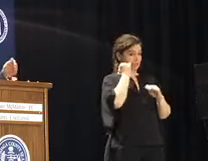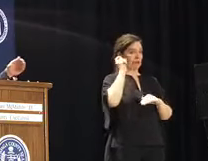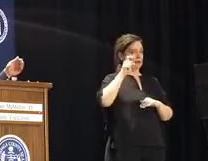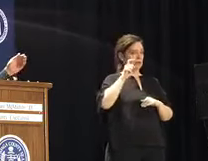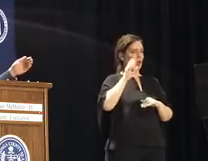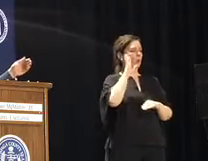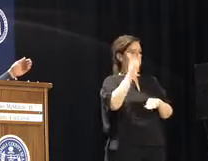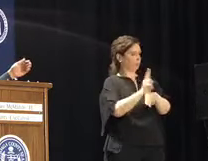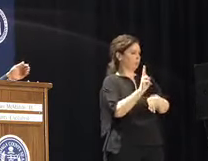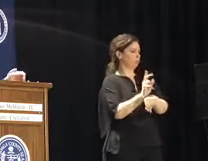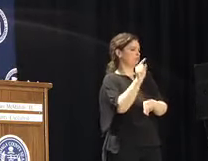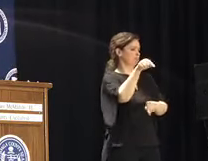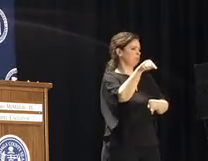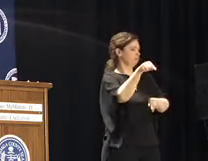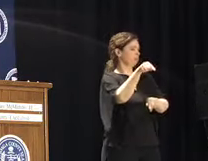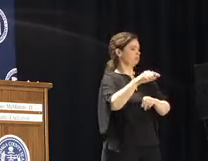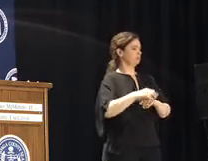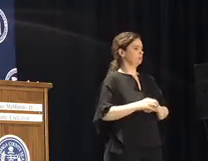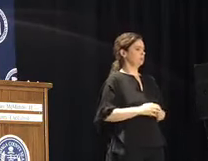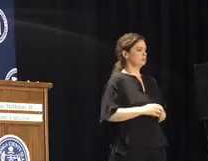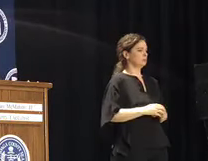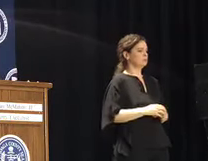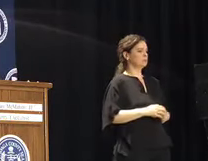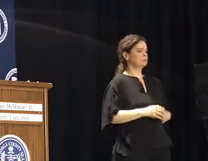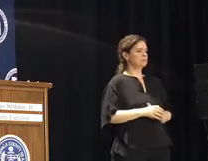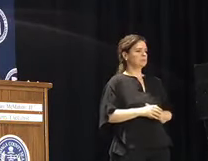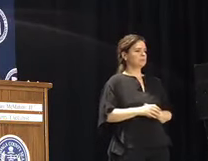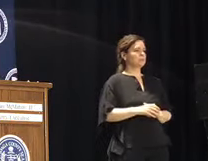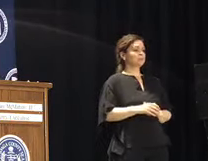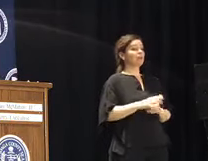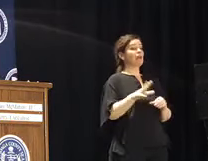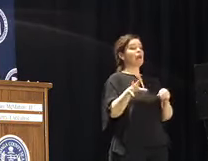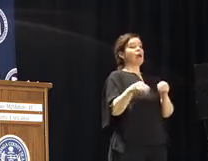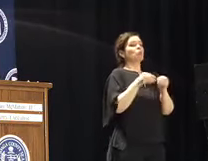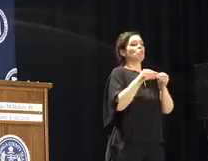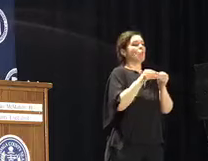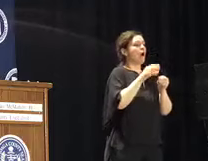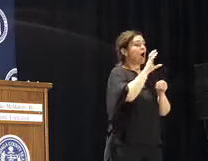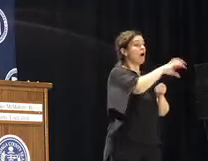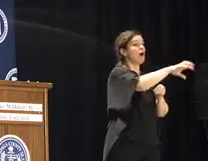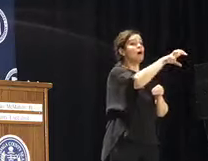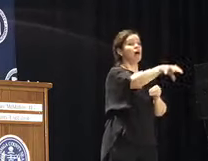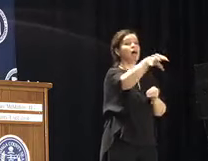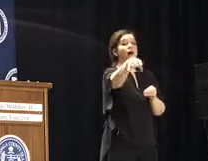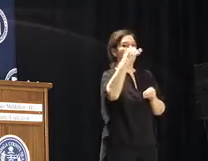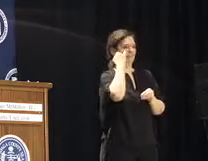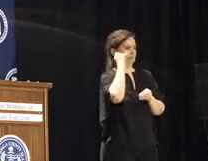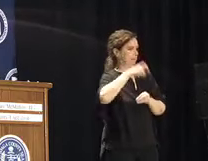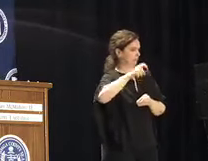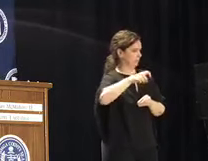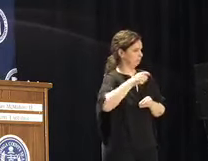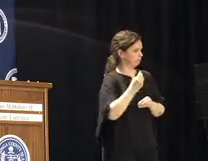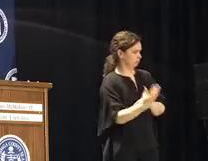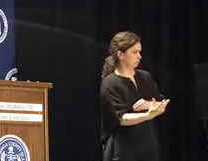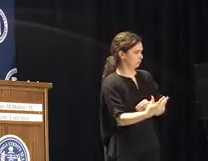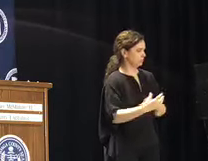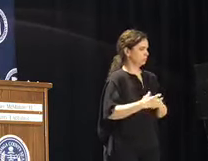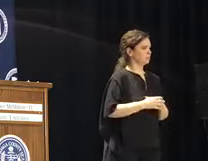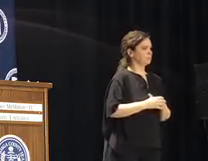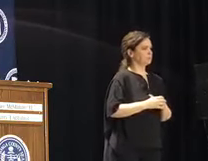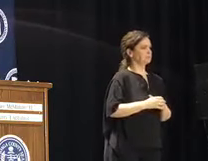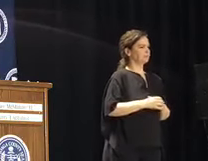additional surge sites if that's the case. I'm very happy with partnership from Syracuse University,